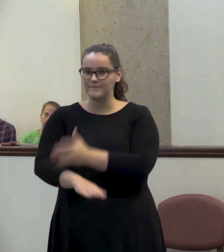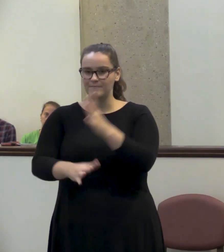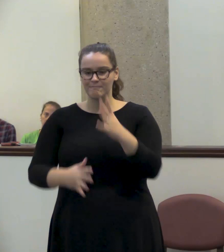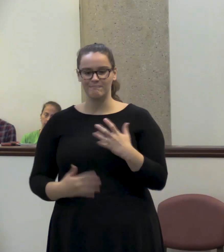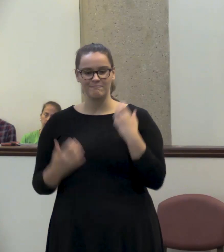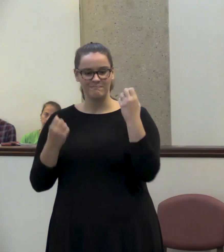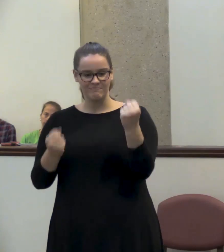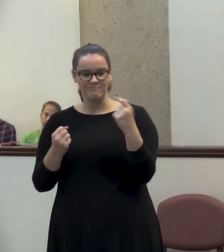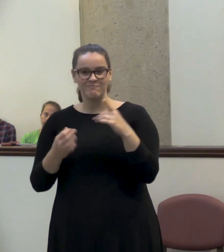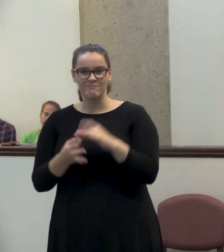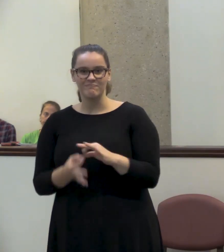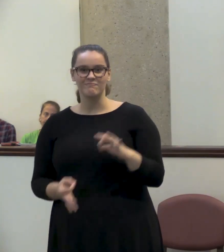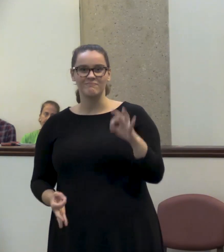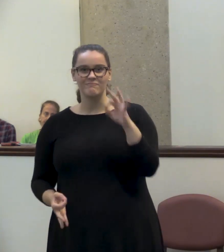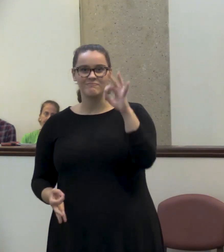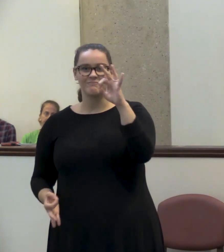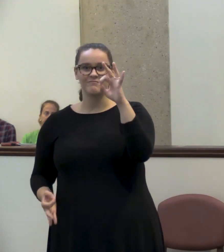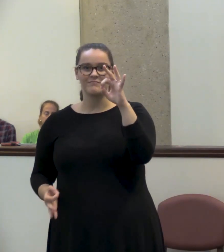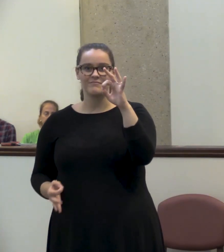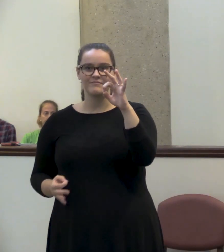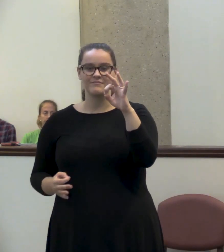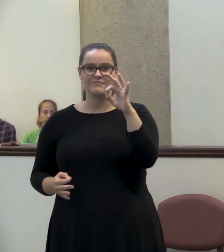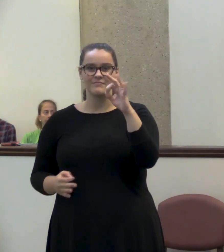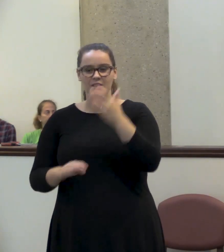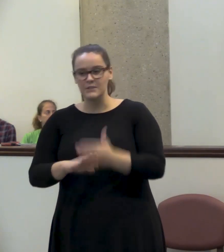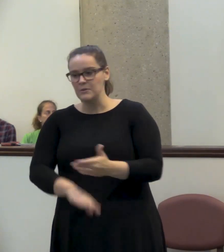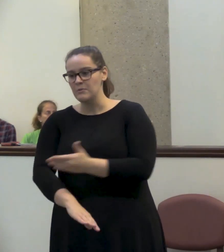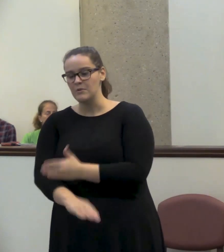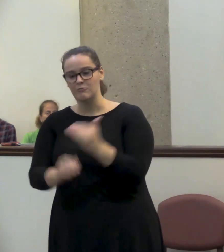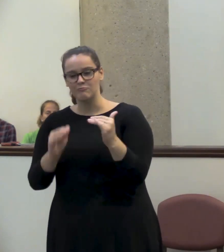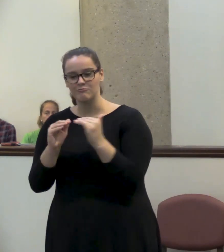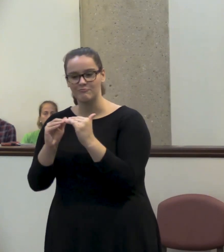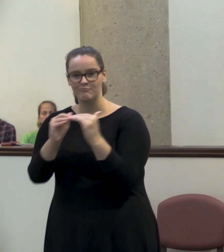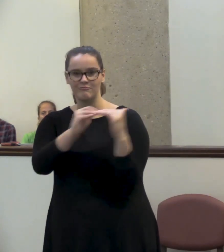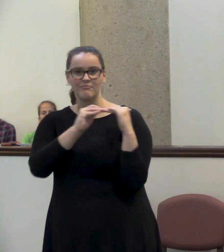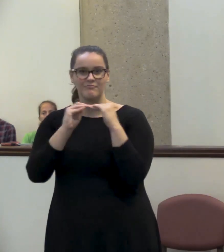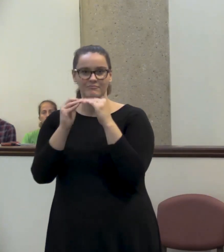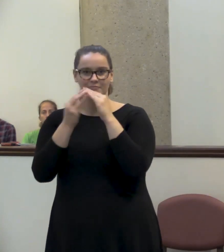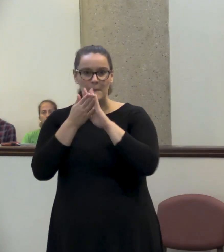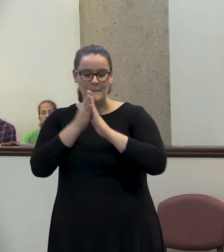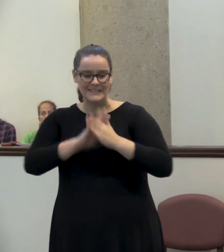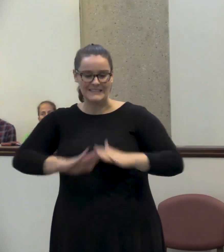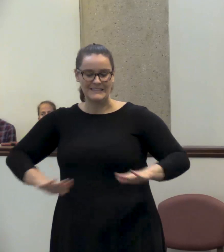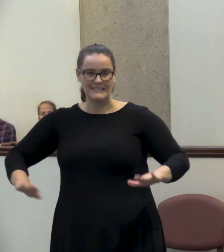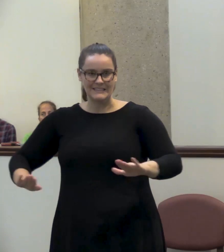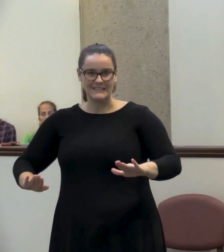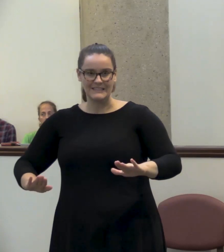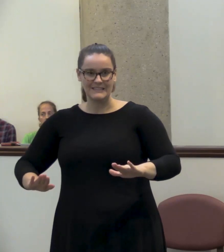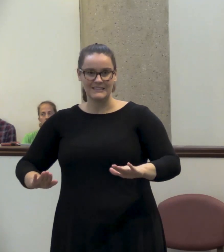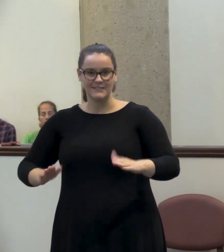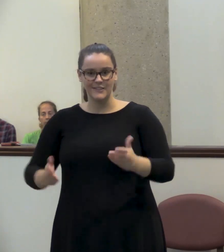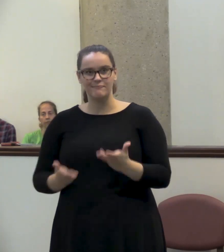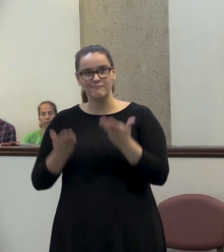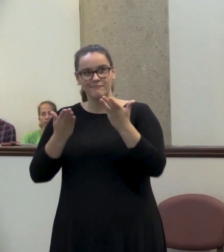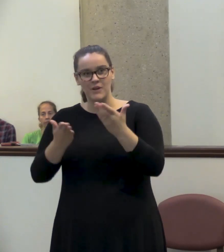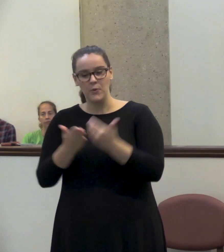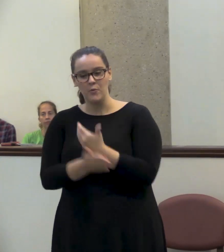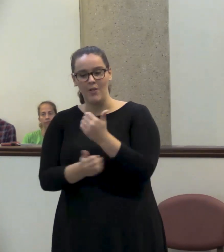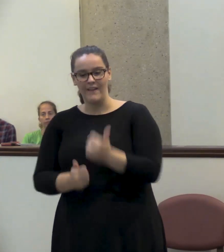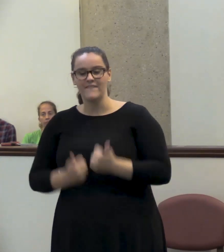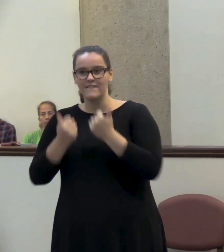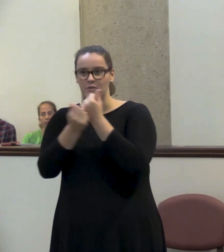rejuvenate our spirits, to promote justice and peace, and to bring new life to